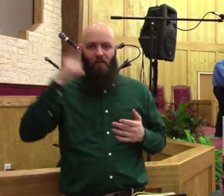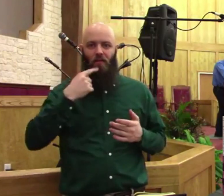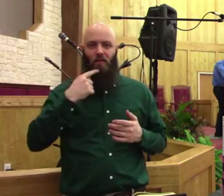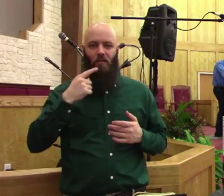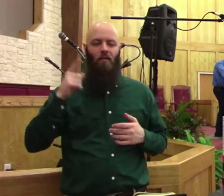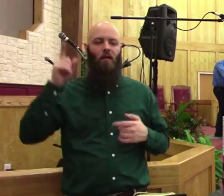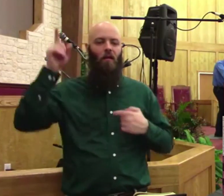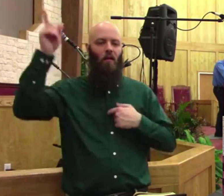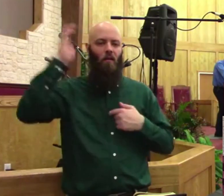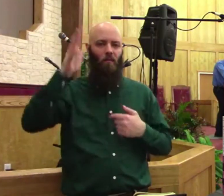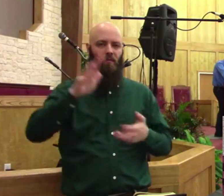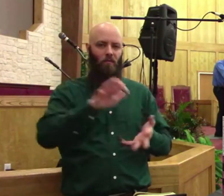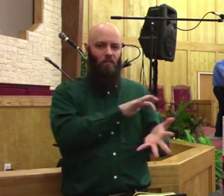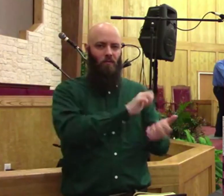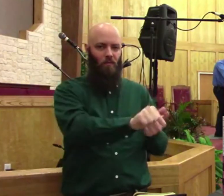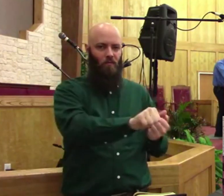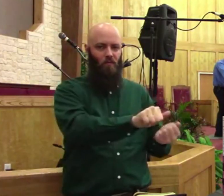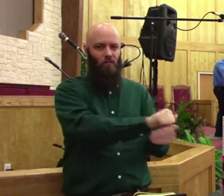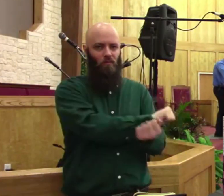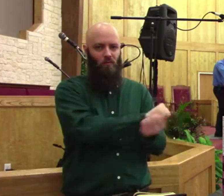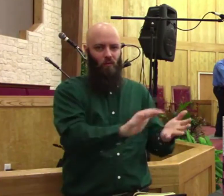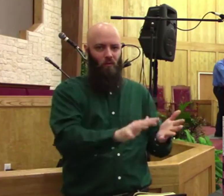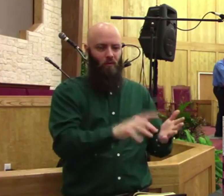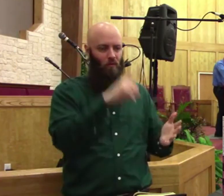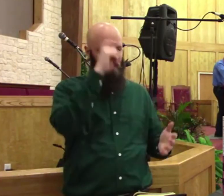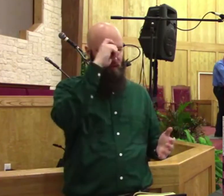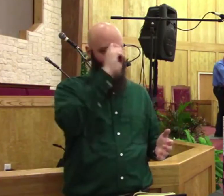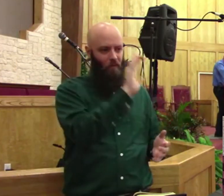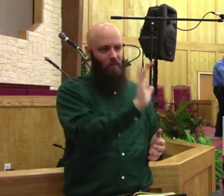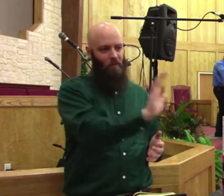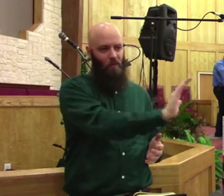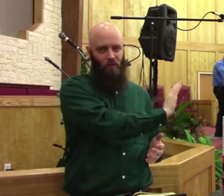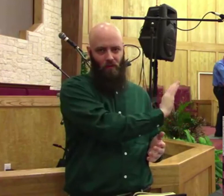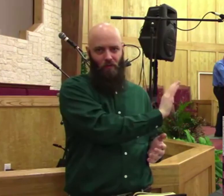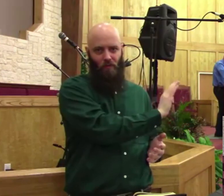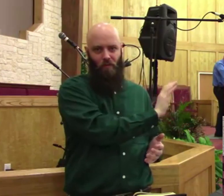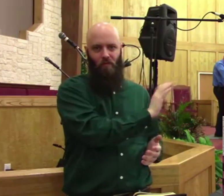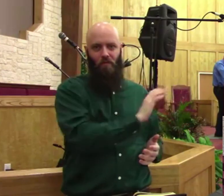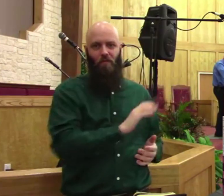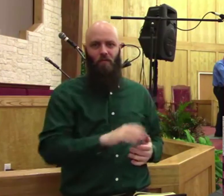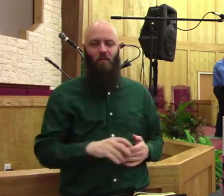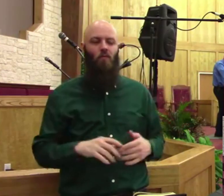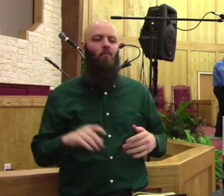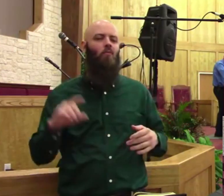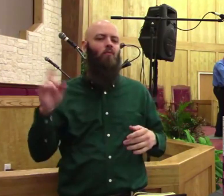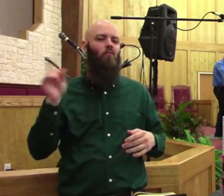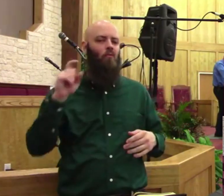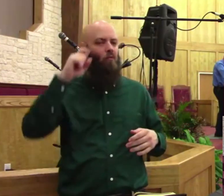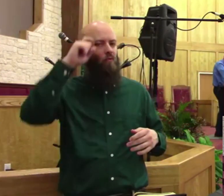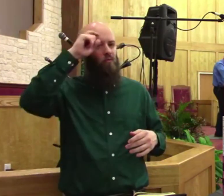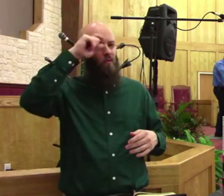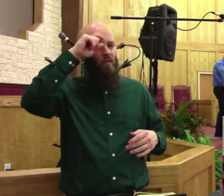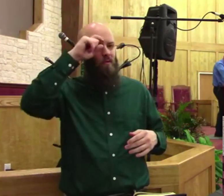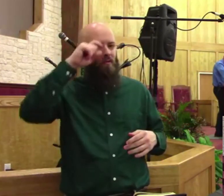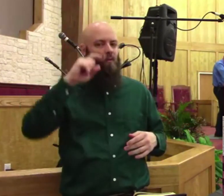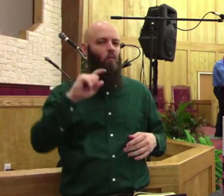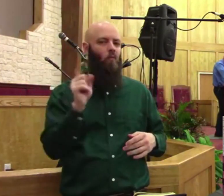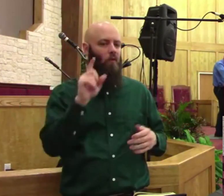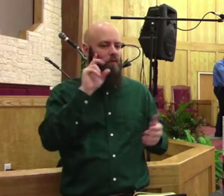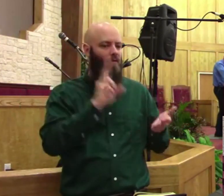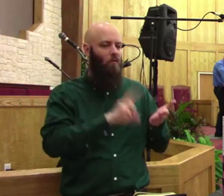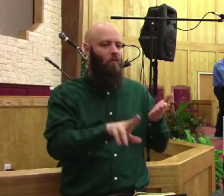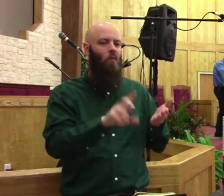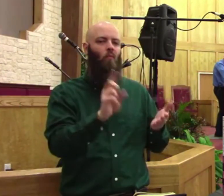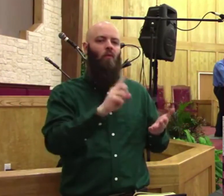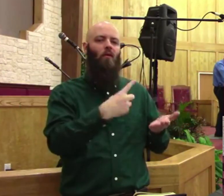the discerning I will thwart. Where's the one who is wise? Where's the scribe? Where's the debater of